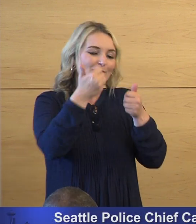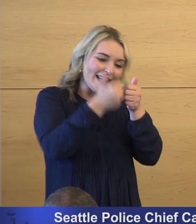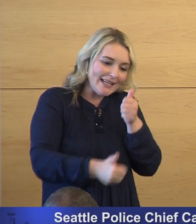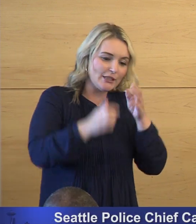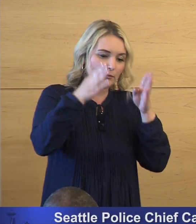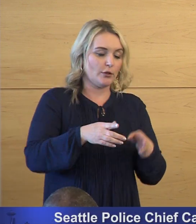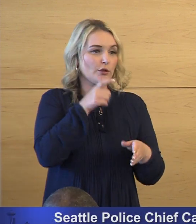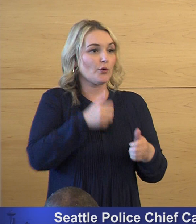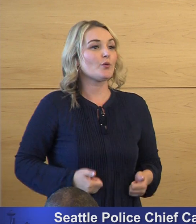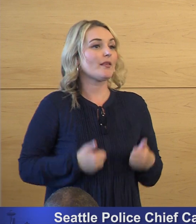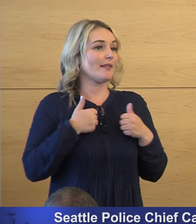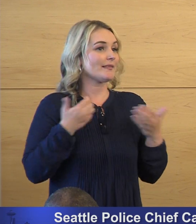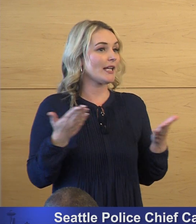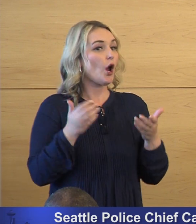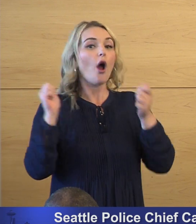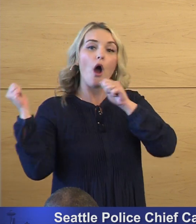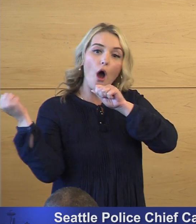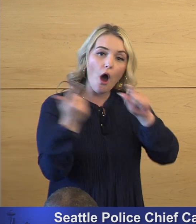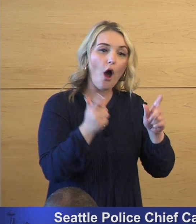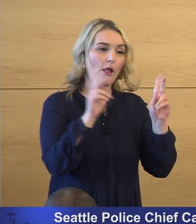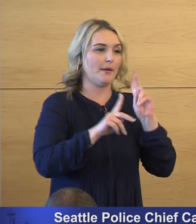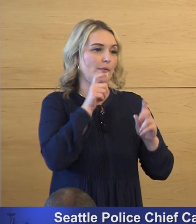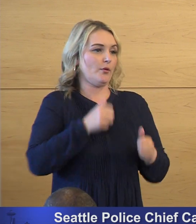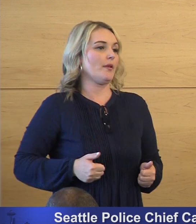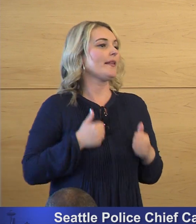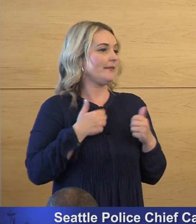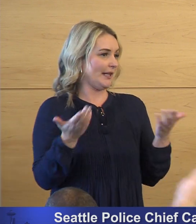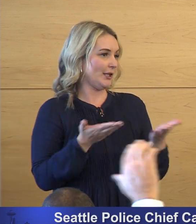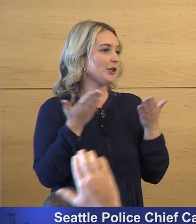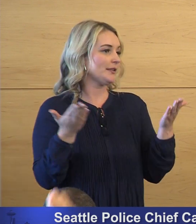here. Each and every person who lives here.